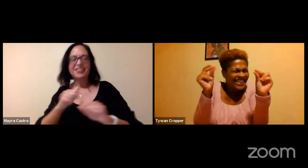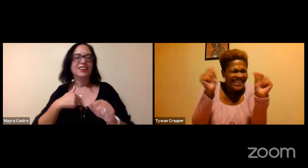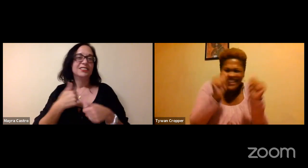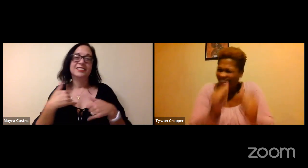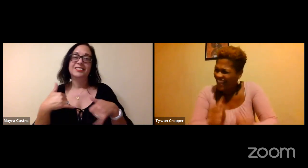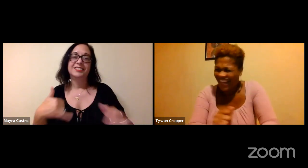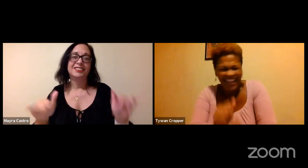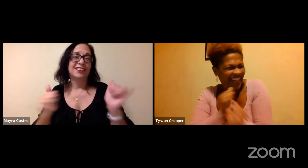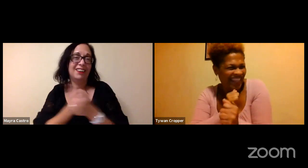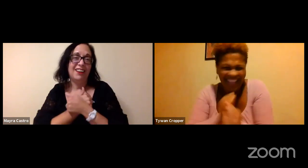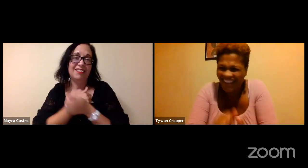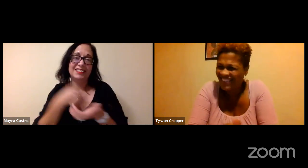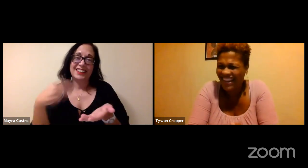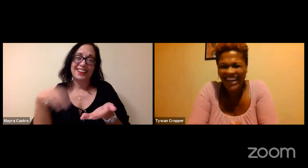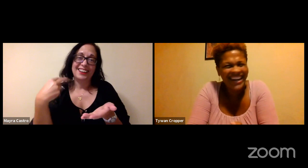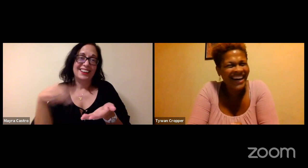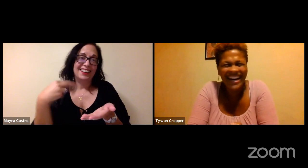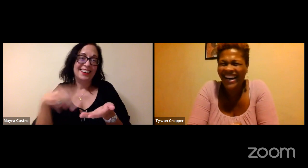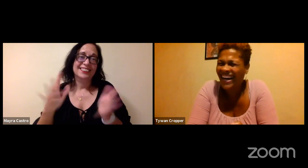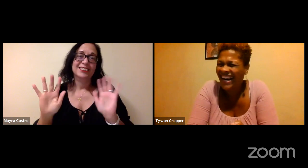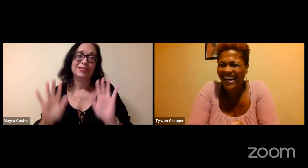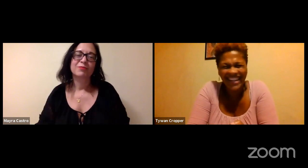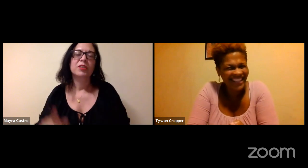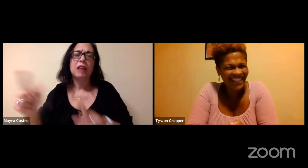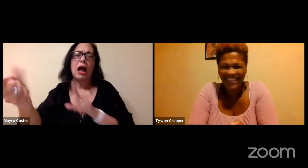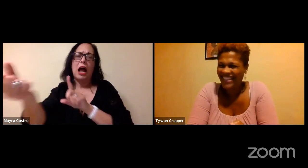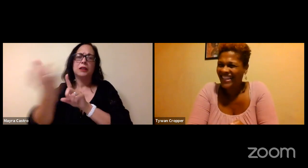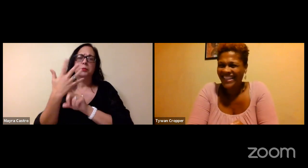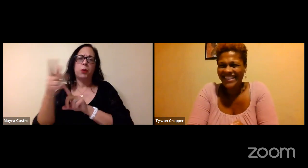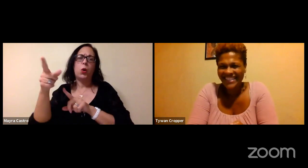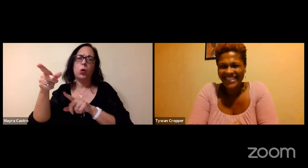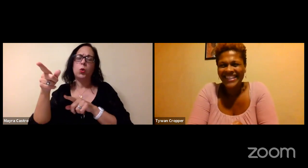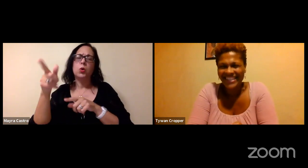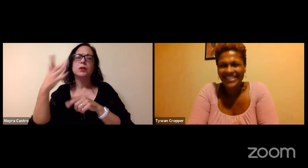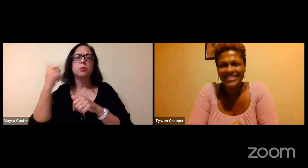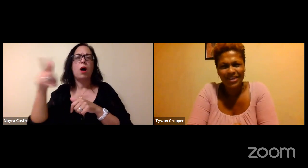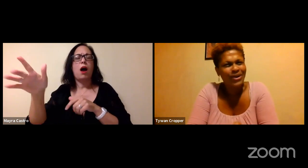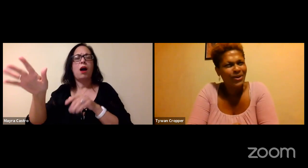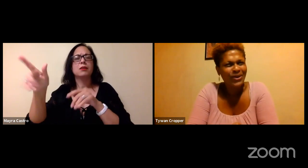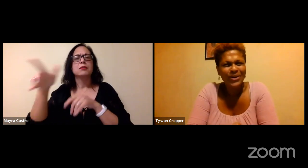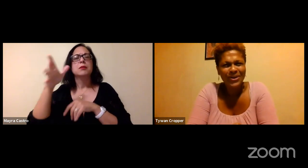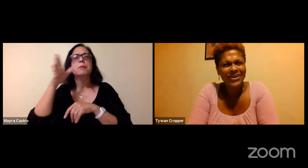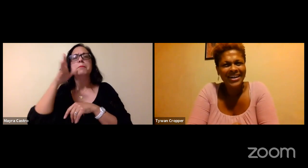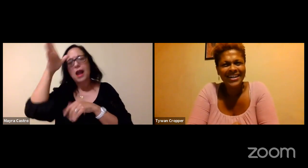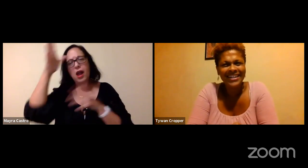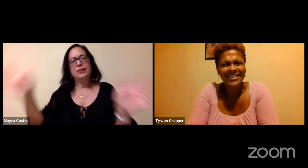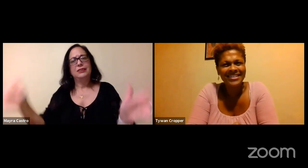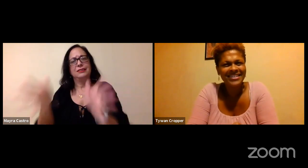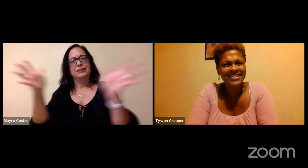some salsa, and I will dance the night away.